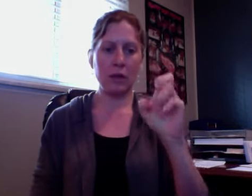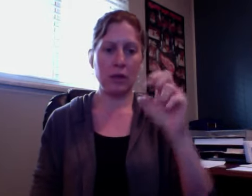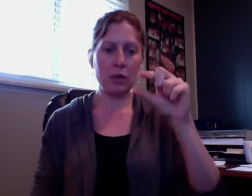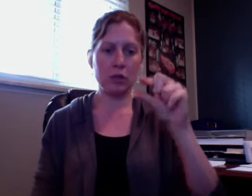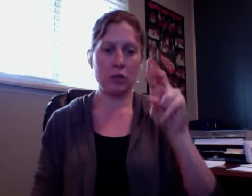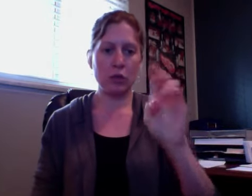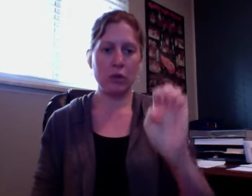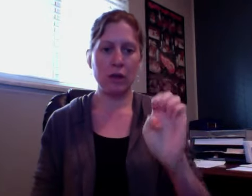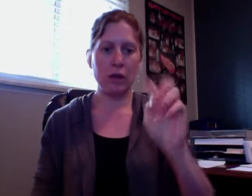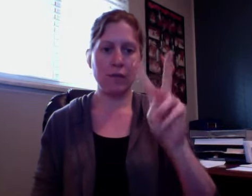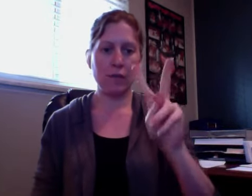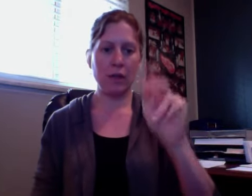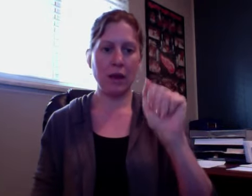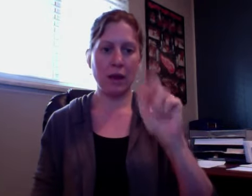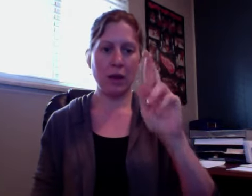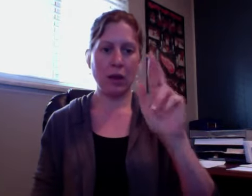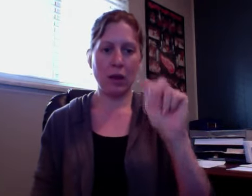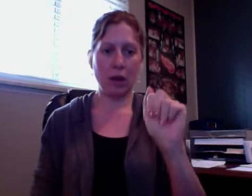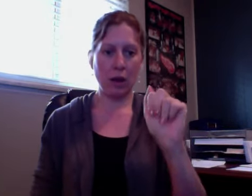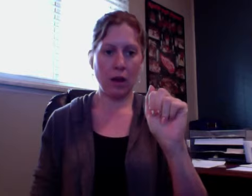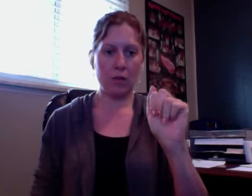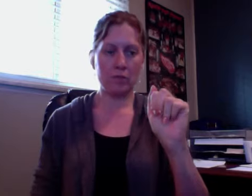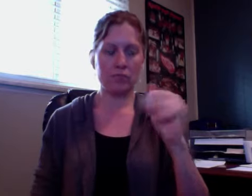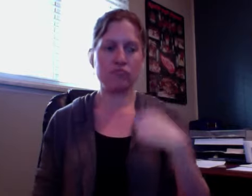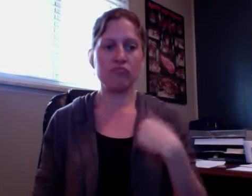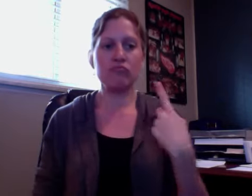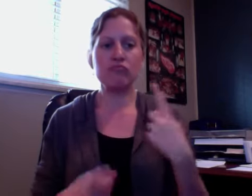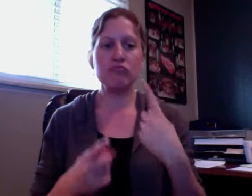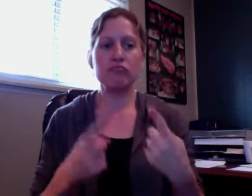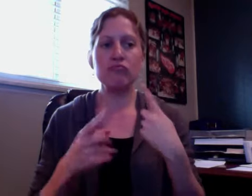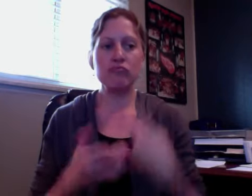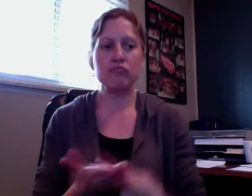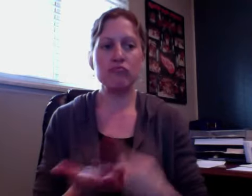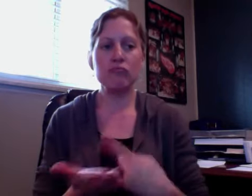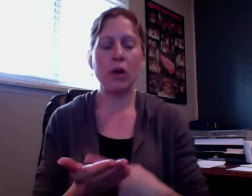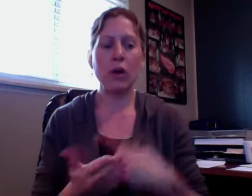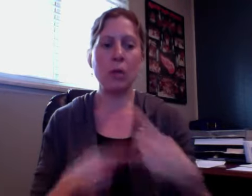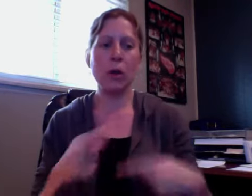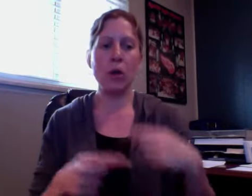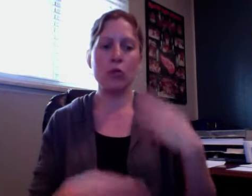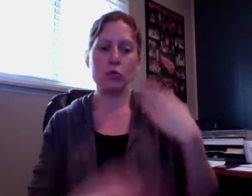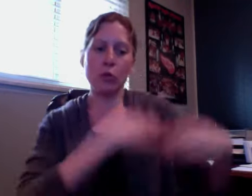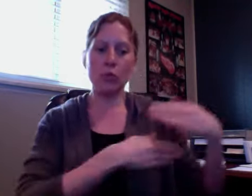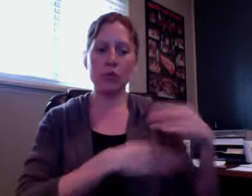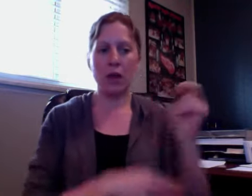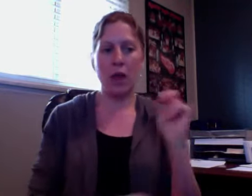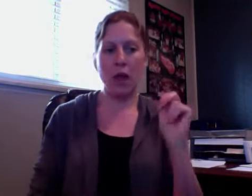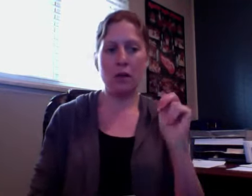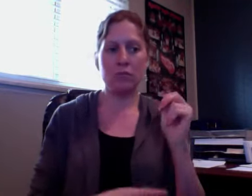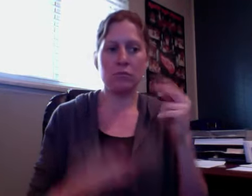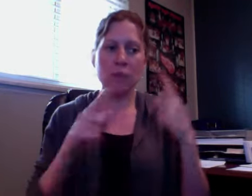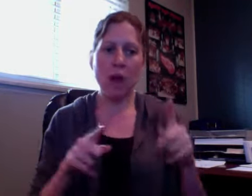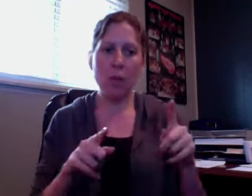-V-A-R-A. And I'm going to talk about Generation Enya, which came around the same time as Generation X.